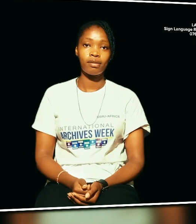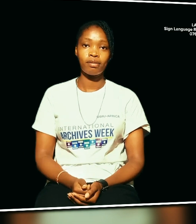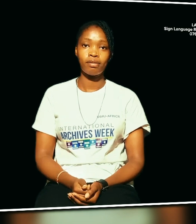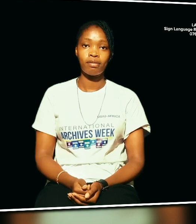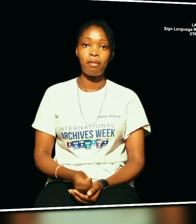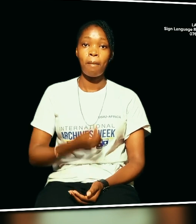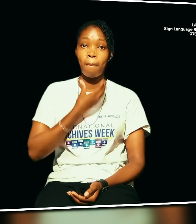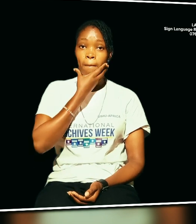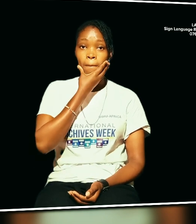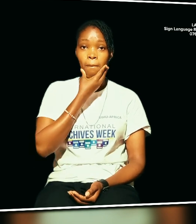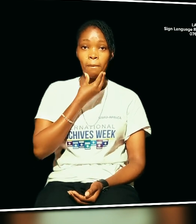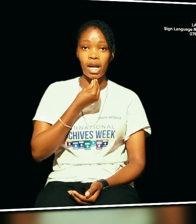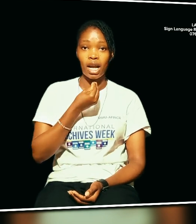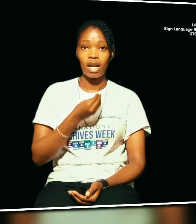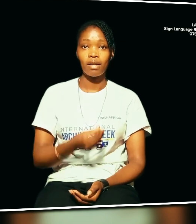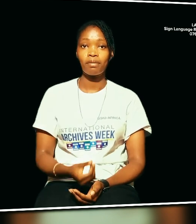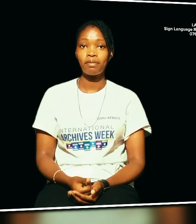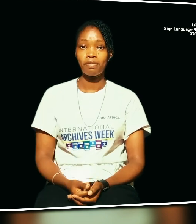Man.